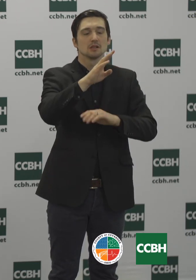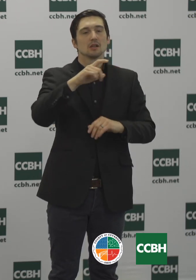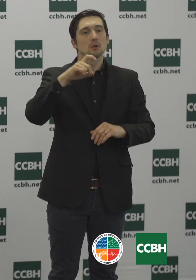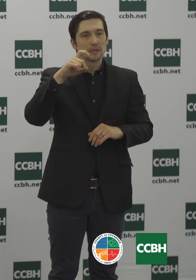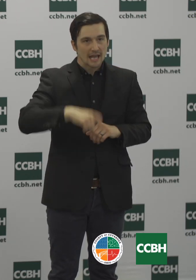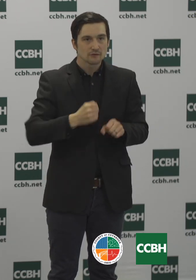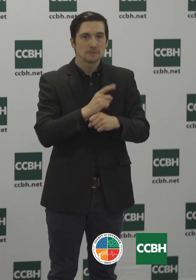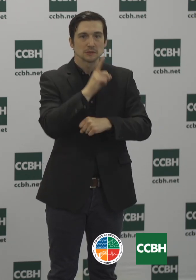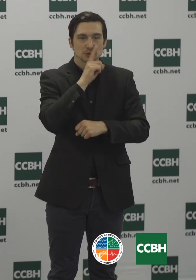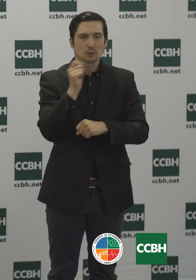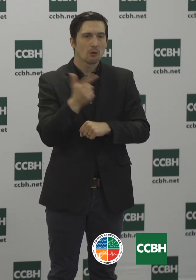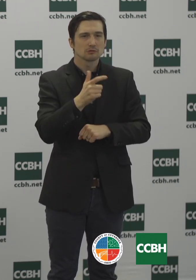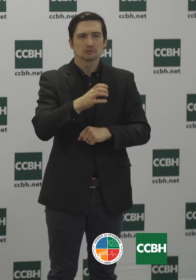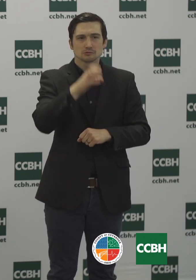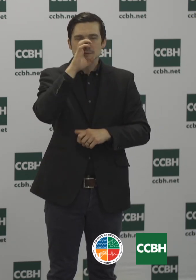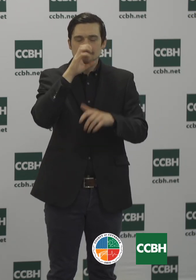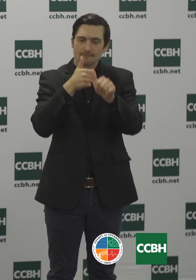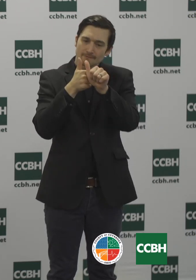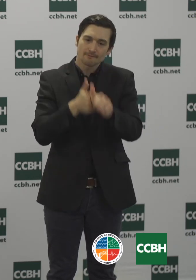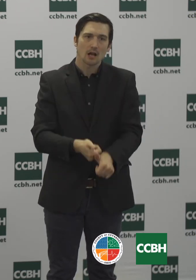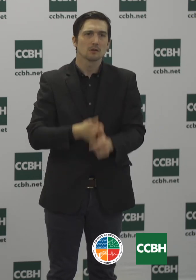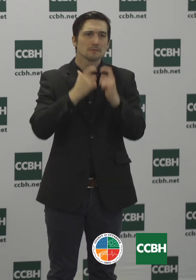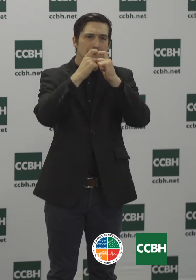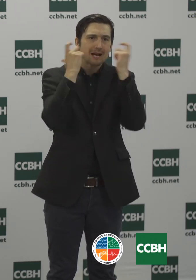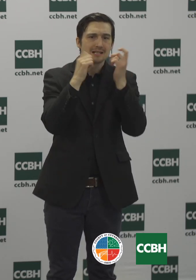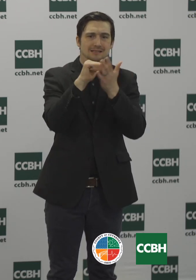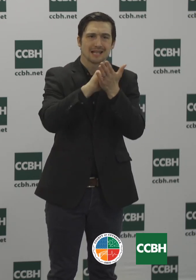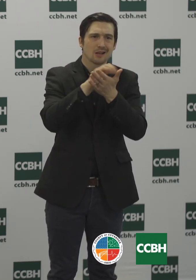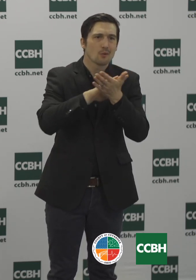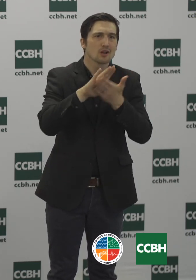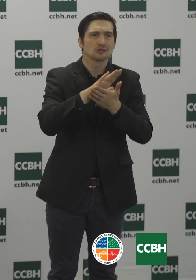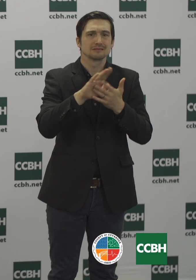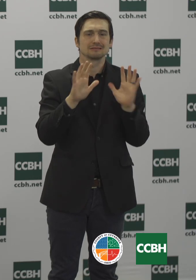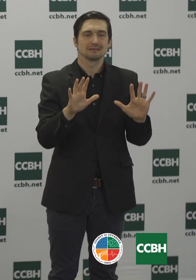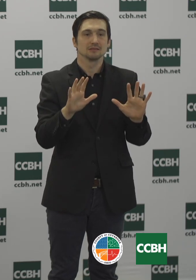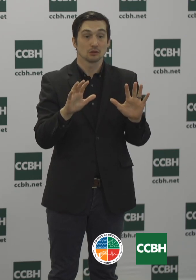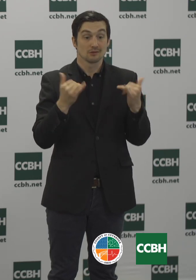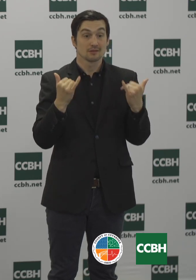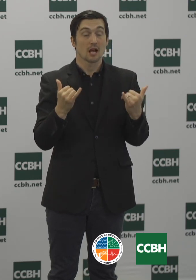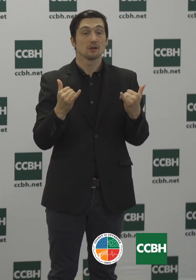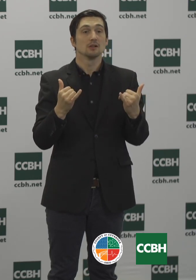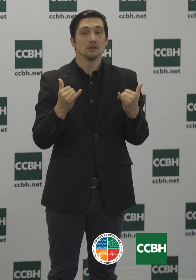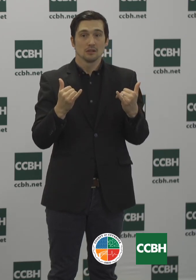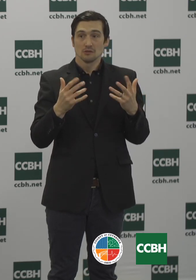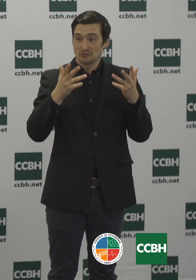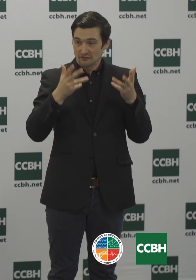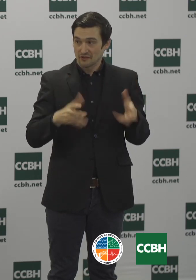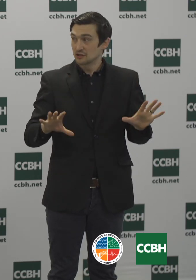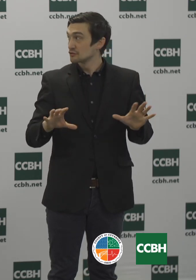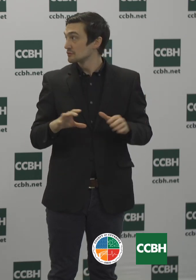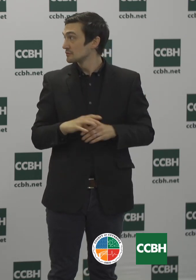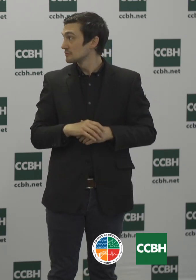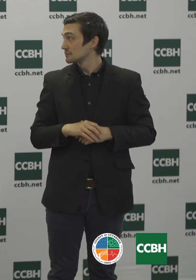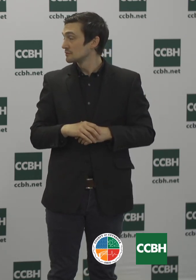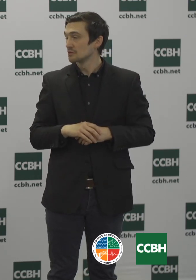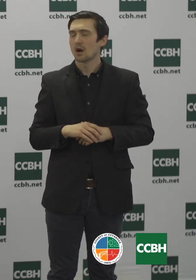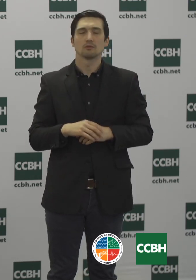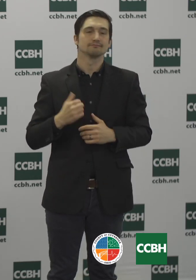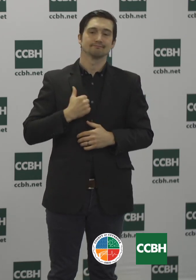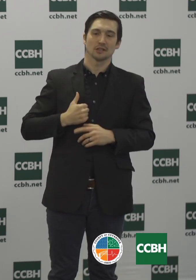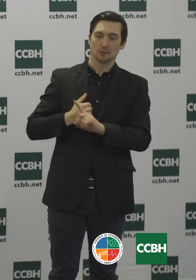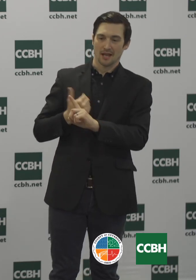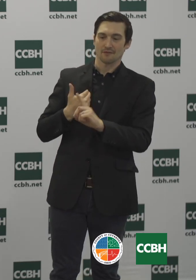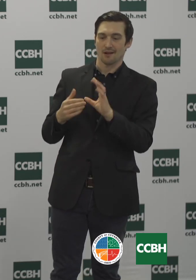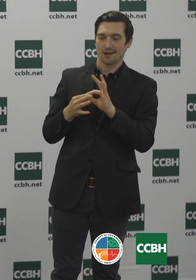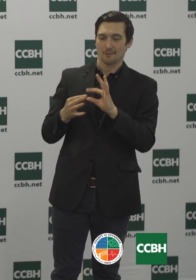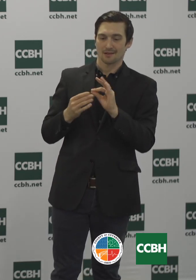down on this prevention. And I'd ask all of you to be part of that. So with that, we'd wrap up, and we wish you all a great, we do have a